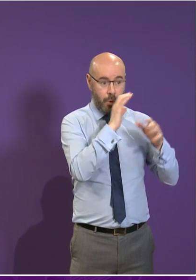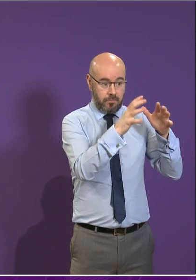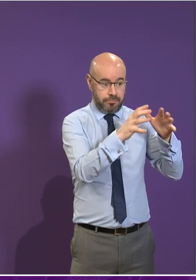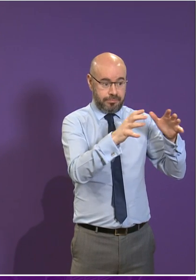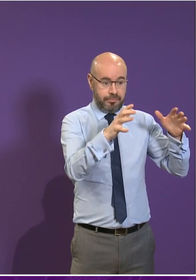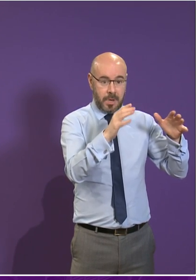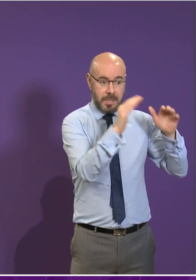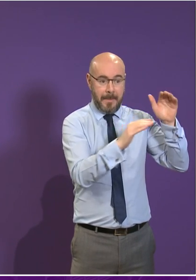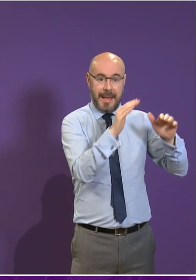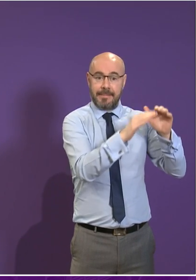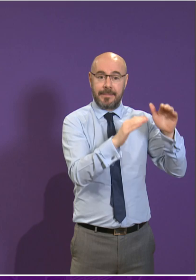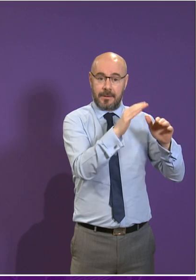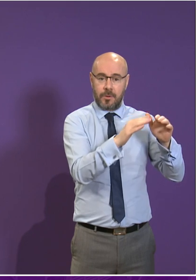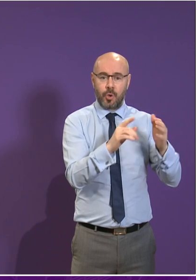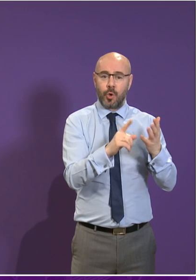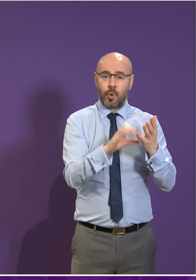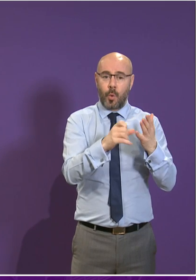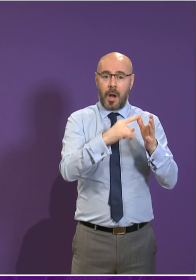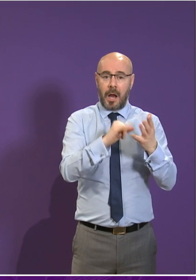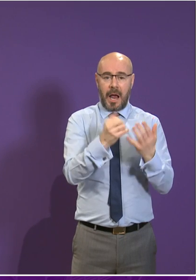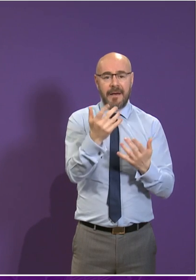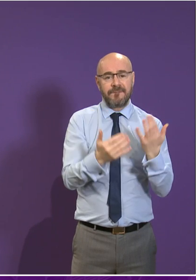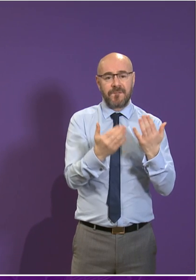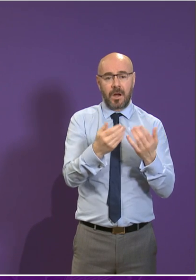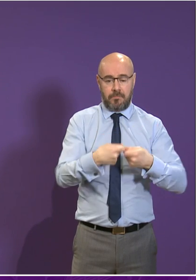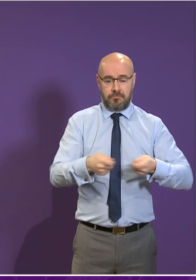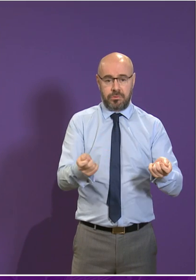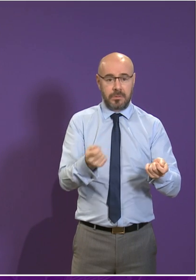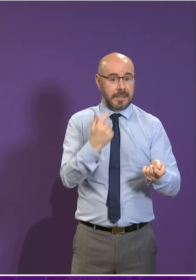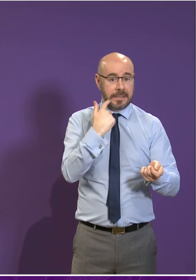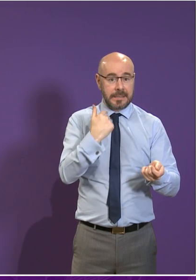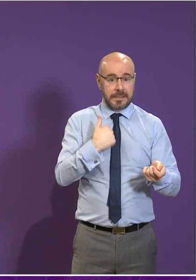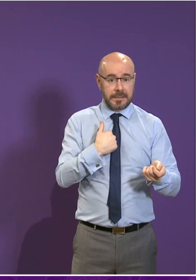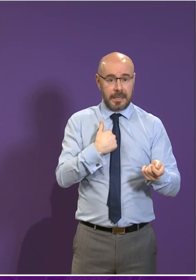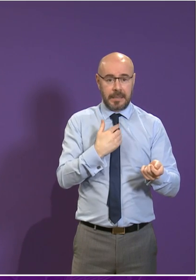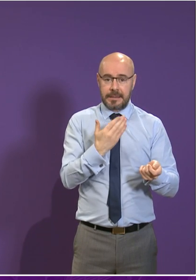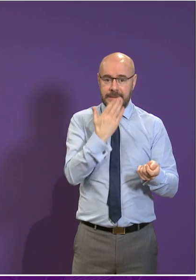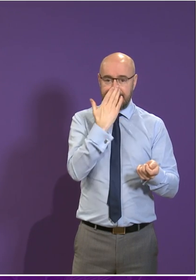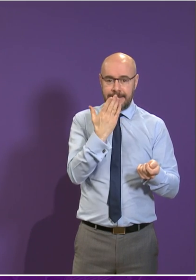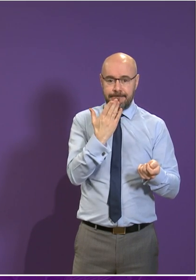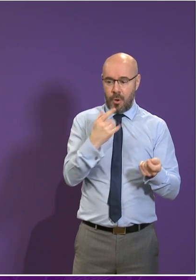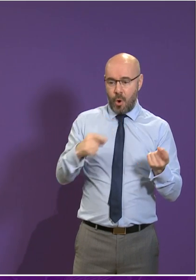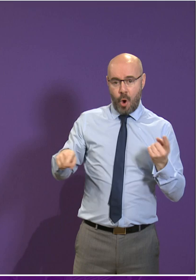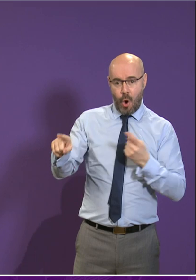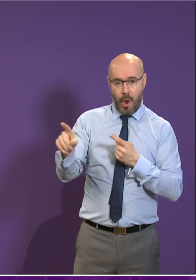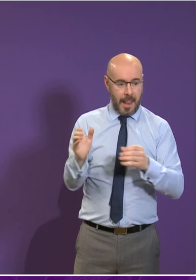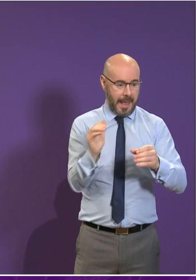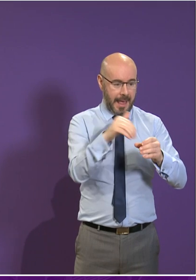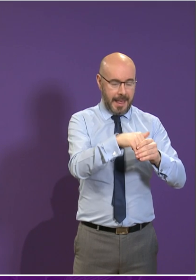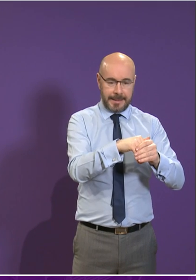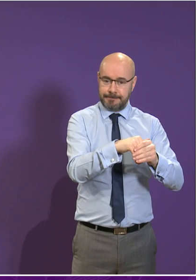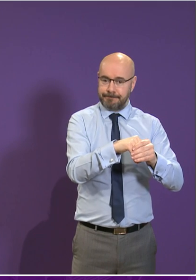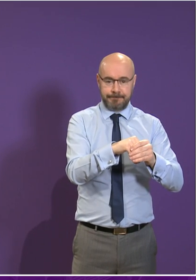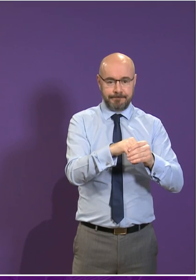out yesterday, I think, that indicated that not everyone is getting in, and the proportion that are not